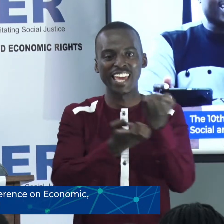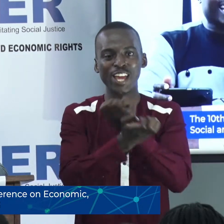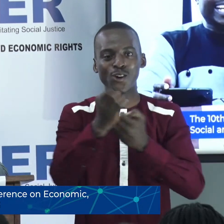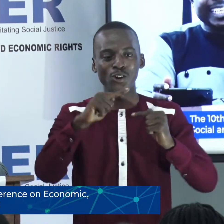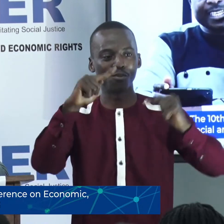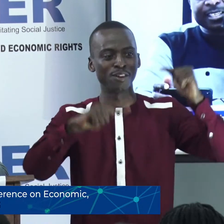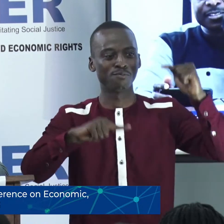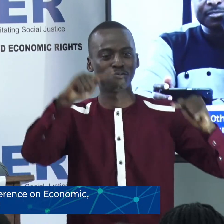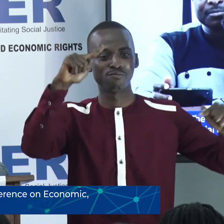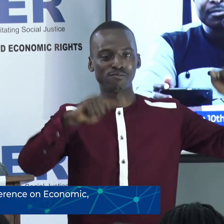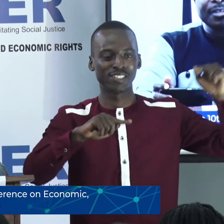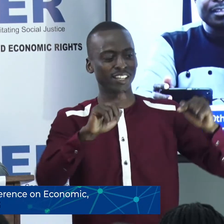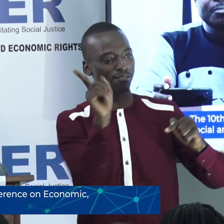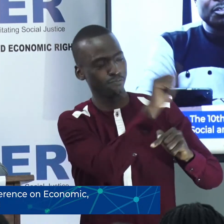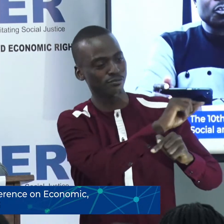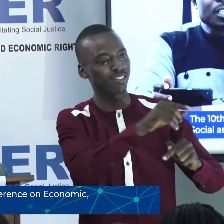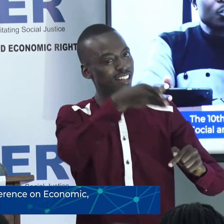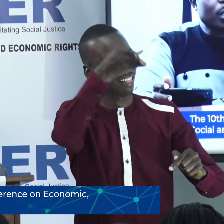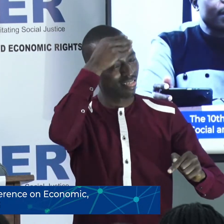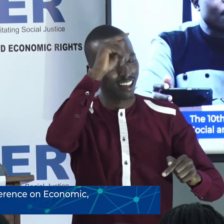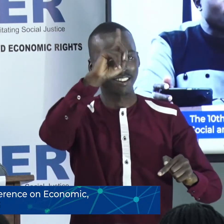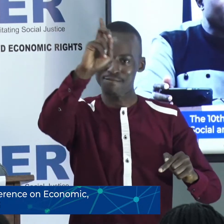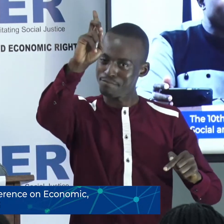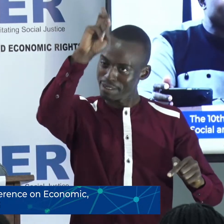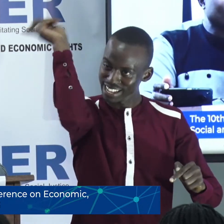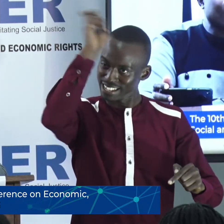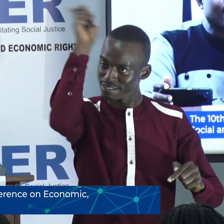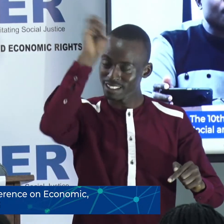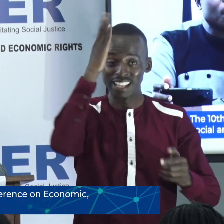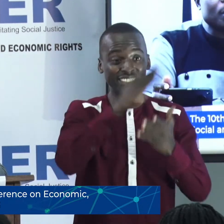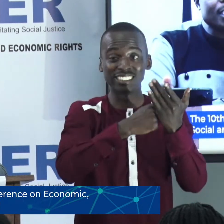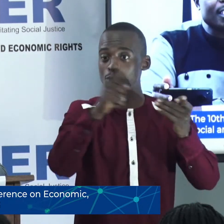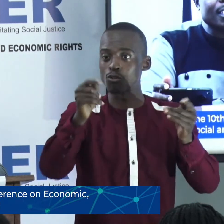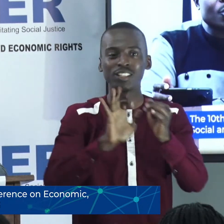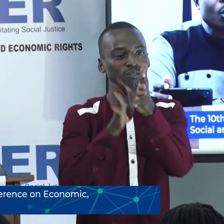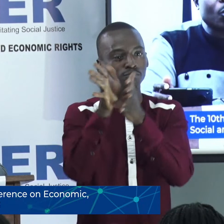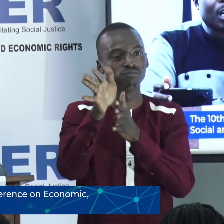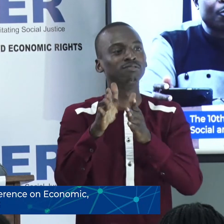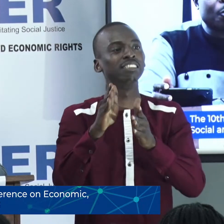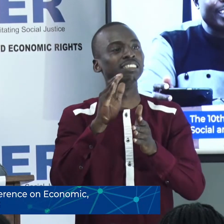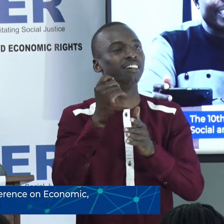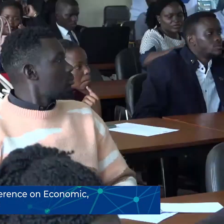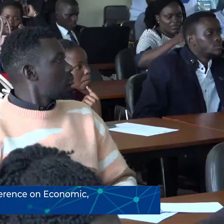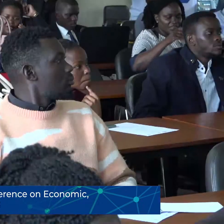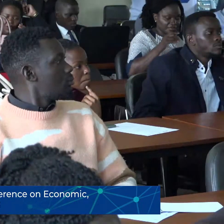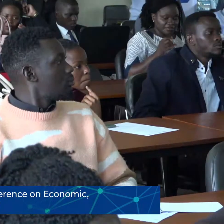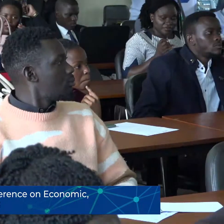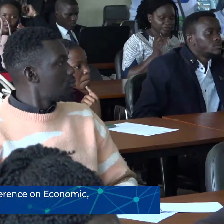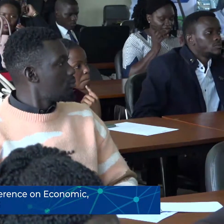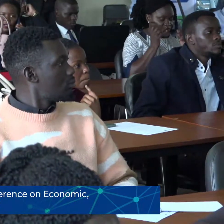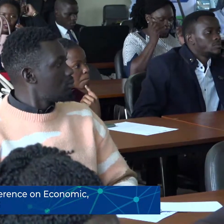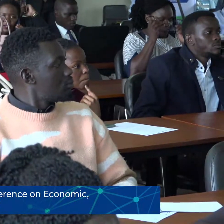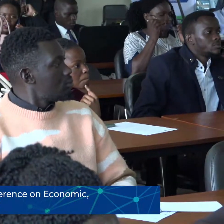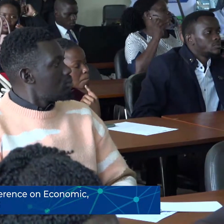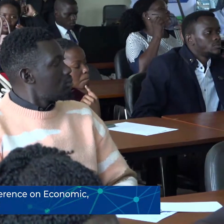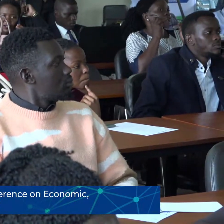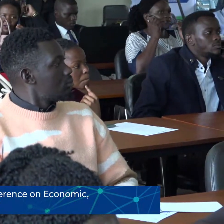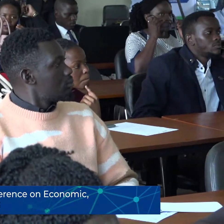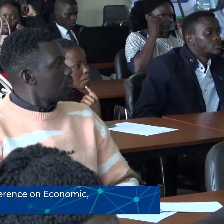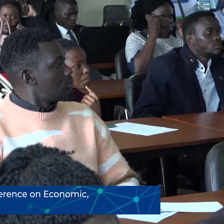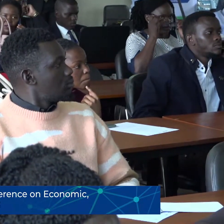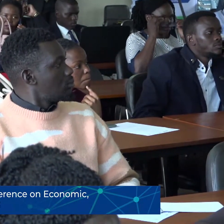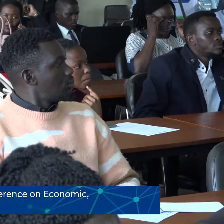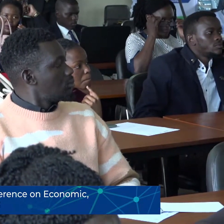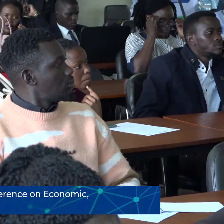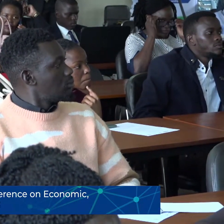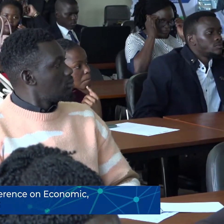remote learning. Most of us who are in the room, I think, are affluent, so we could afford the data, we could afford the gadgets. But